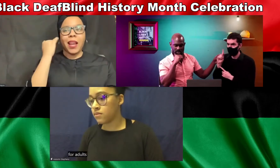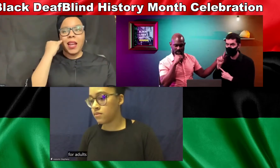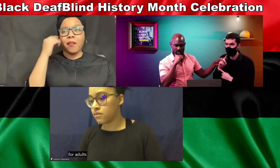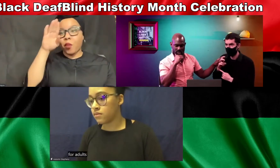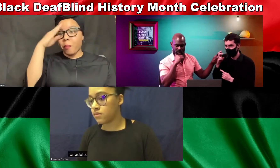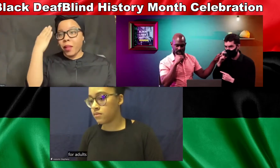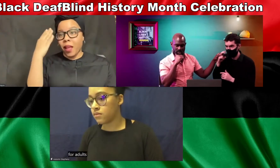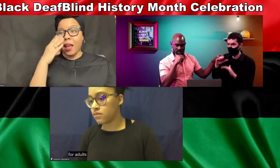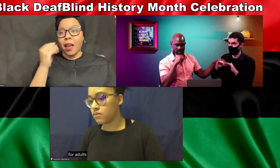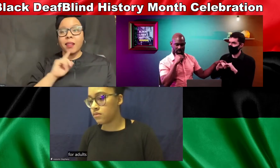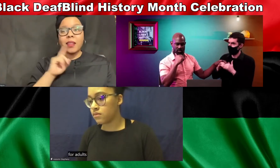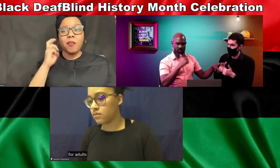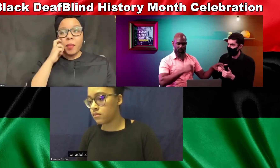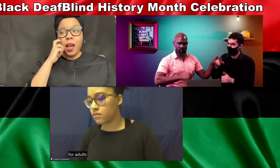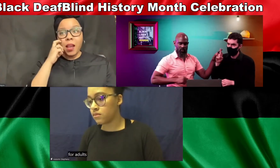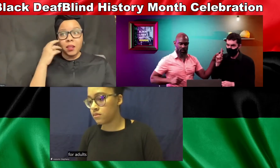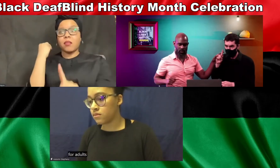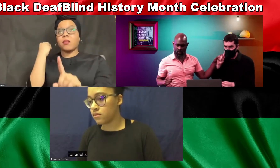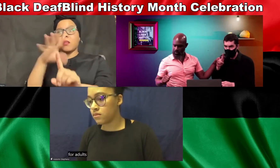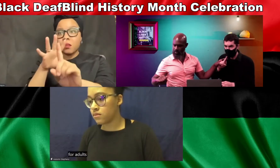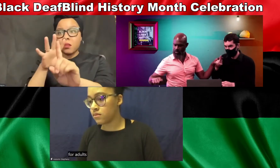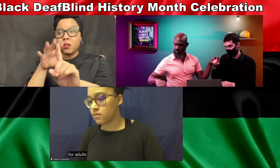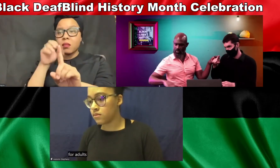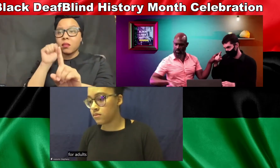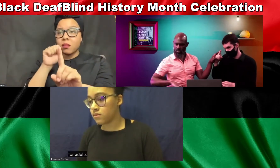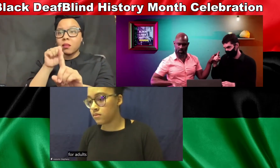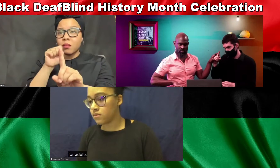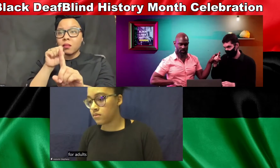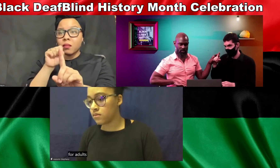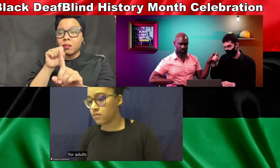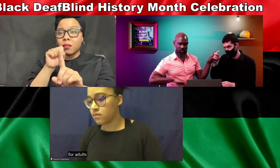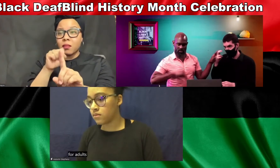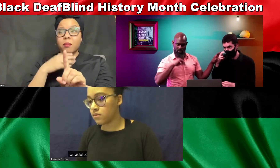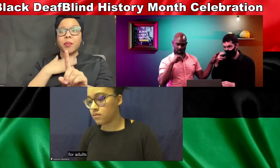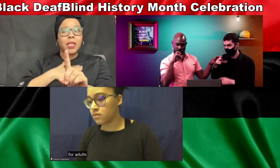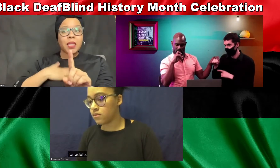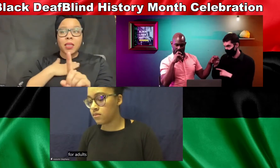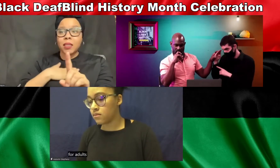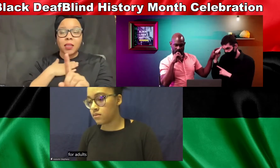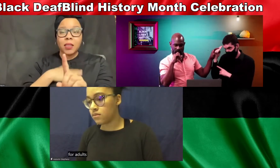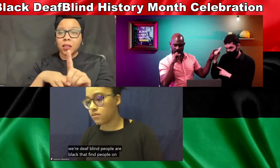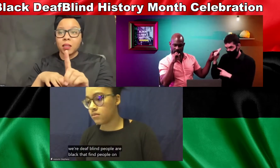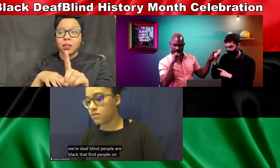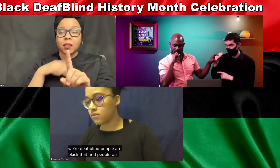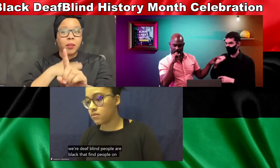And they need to know where deafblind people are, Black deafblind people, and exposure to that.